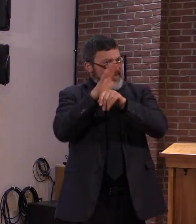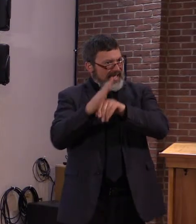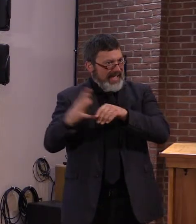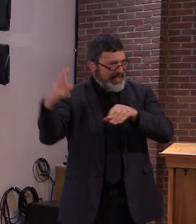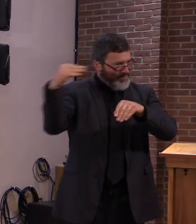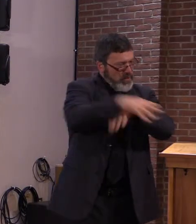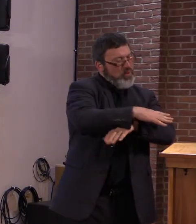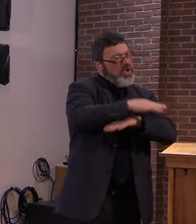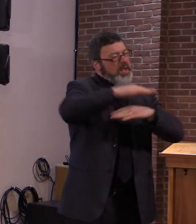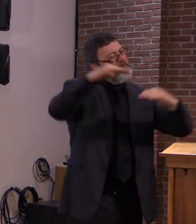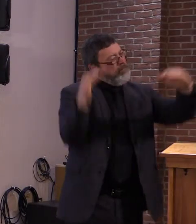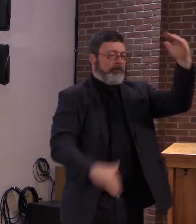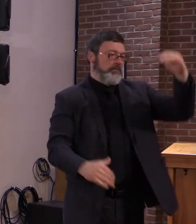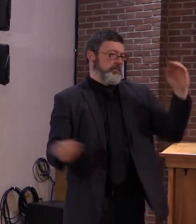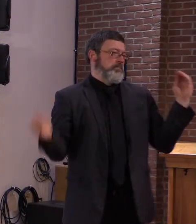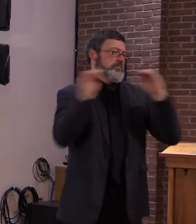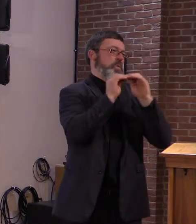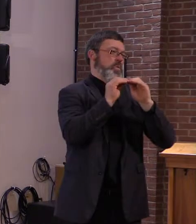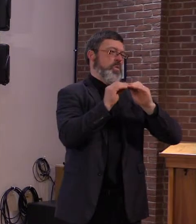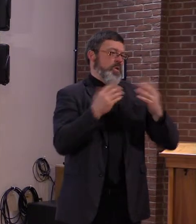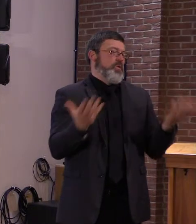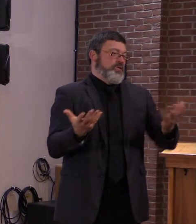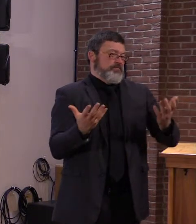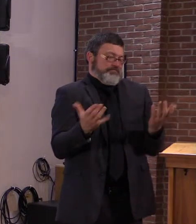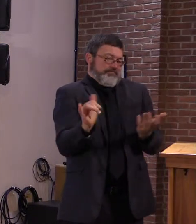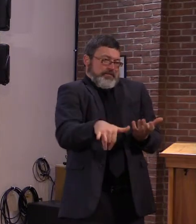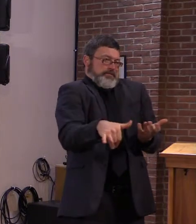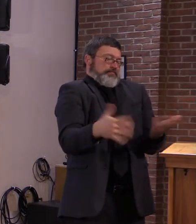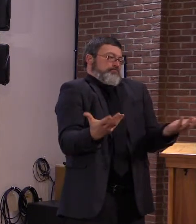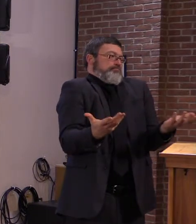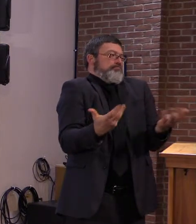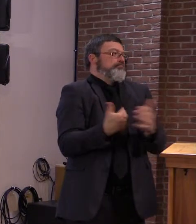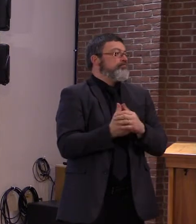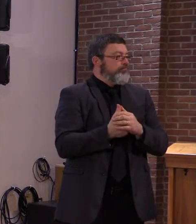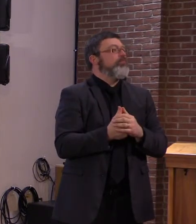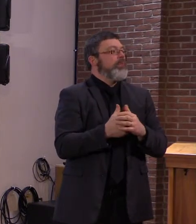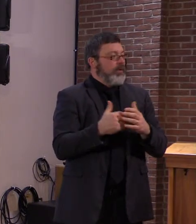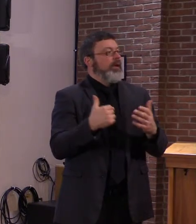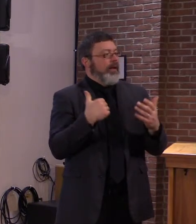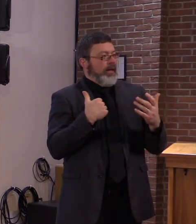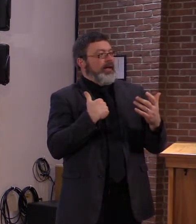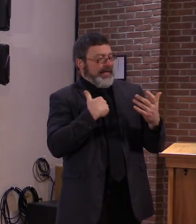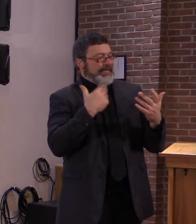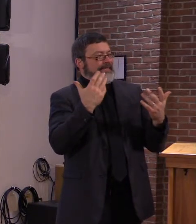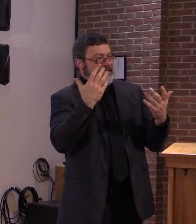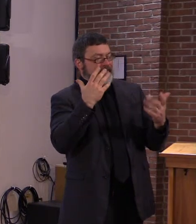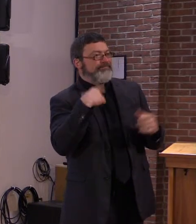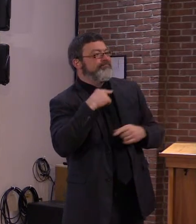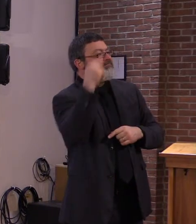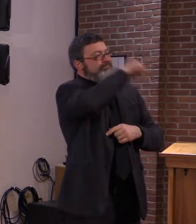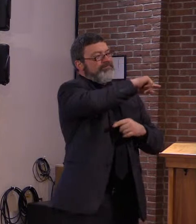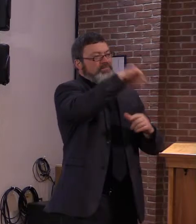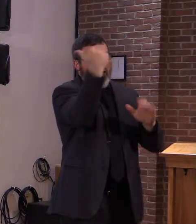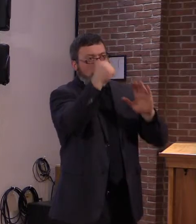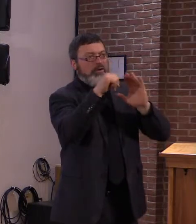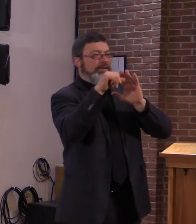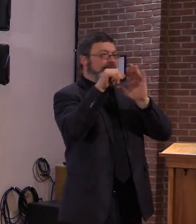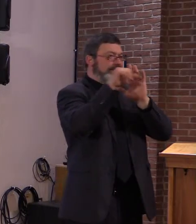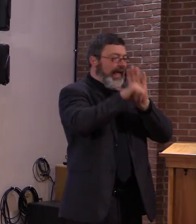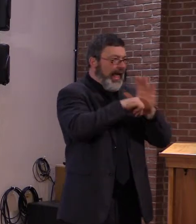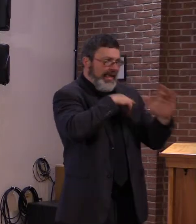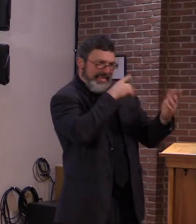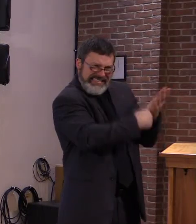movies. Well, my mom and dad would load up our Buick station wagon, with wood grain sides,